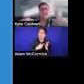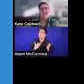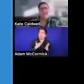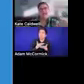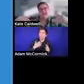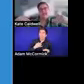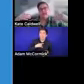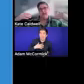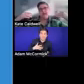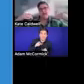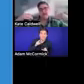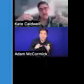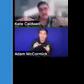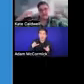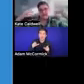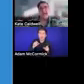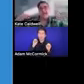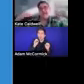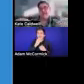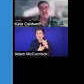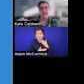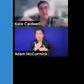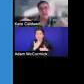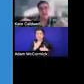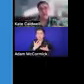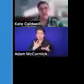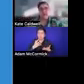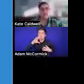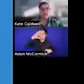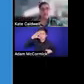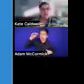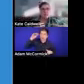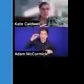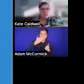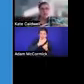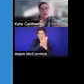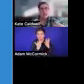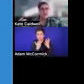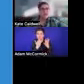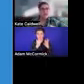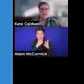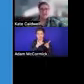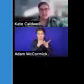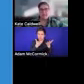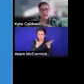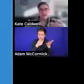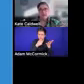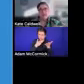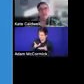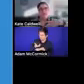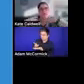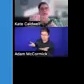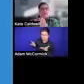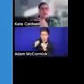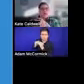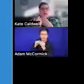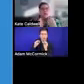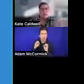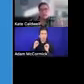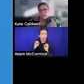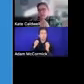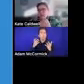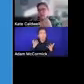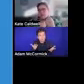multiple identity statuses, right? We are not just men and women. We